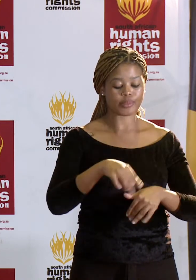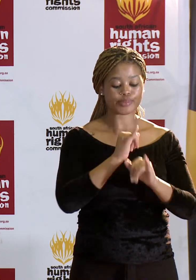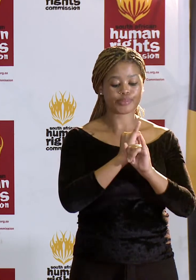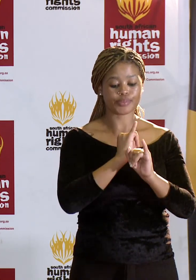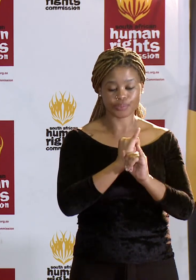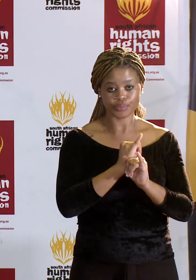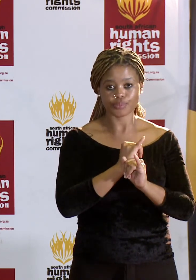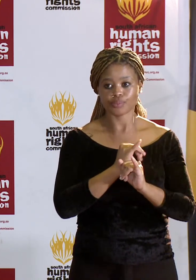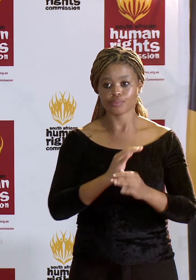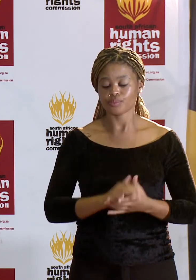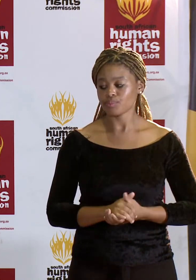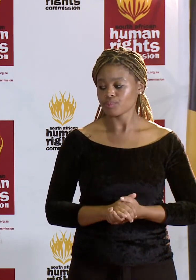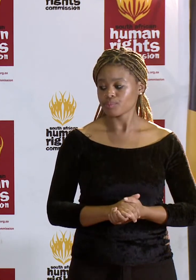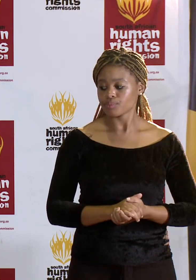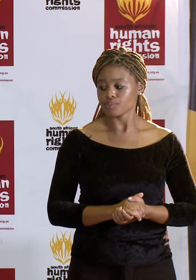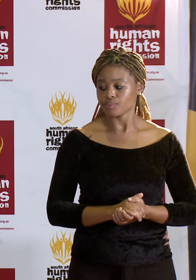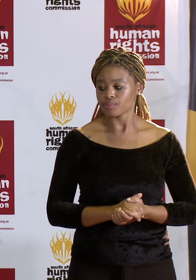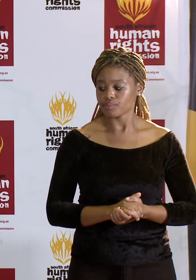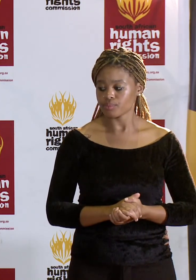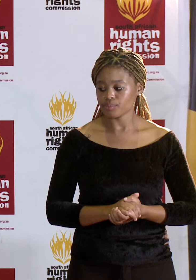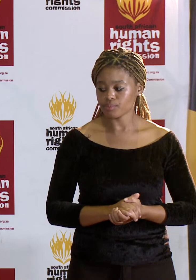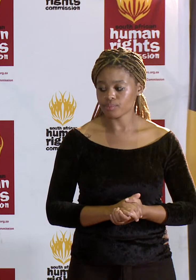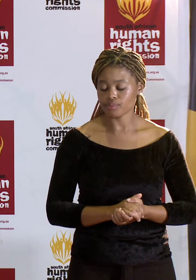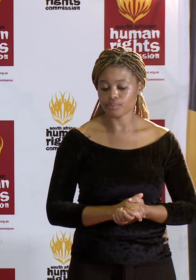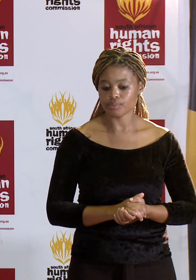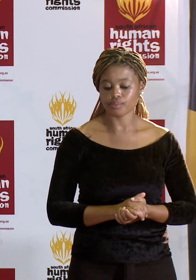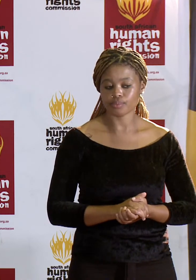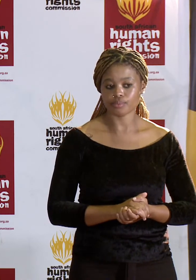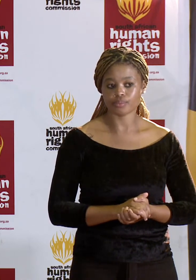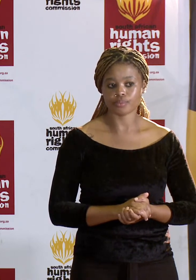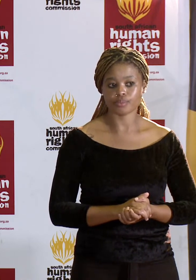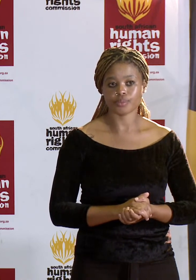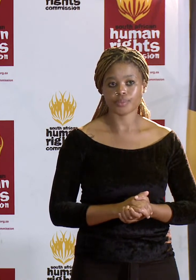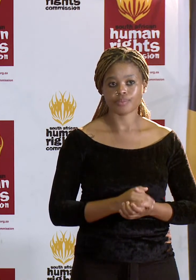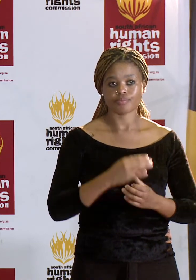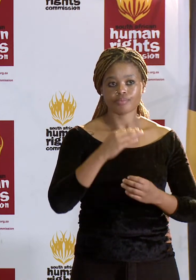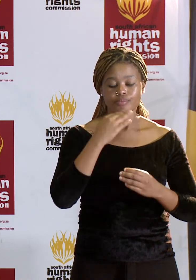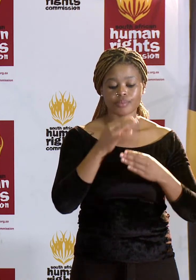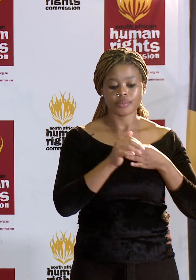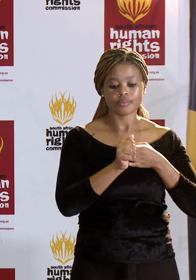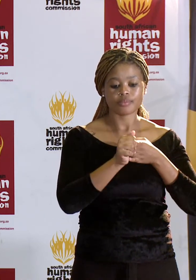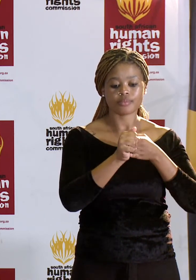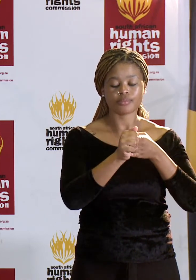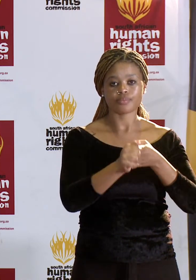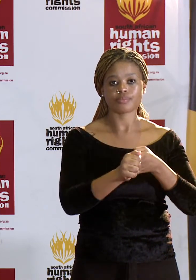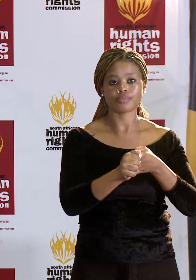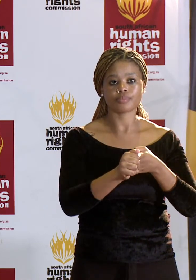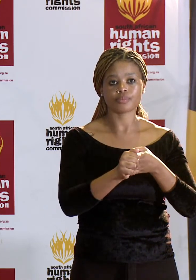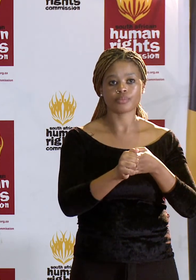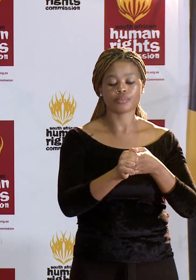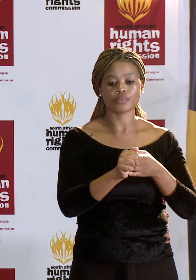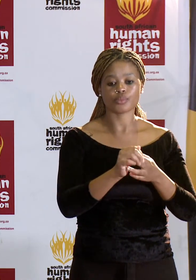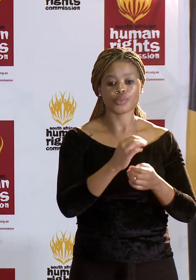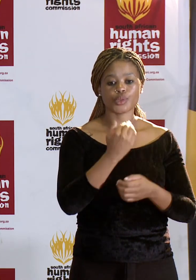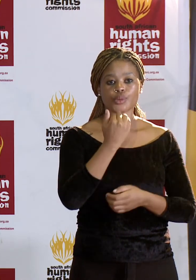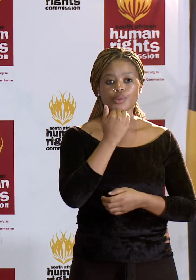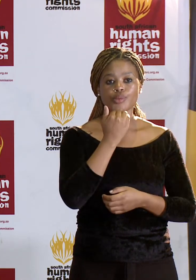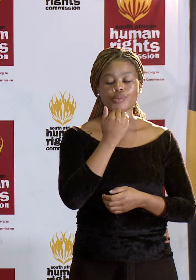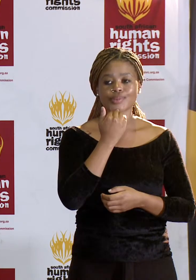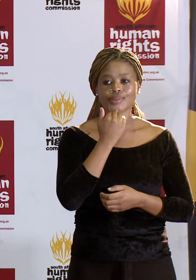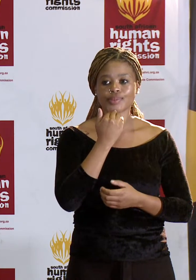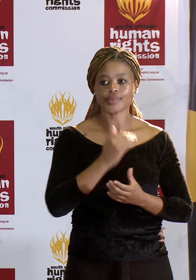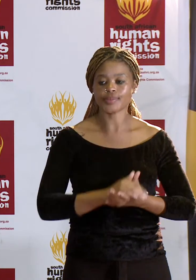institution, which is led inter alia by one who used to